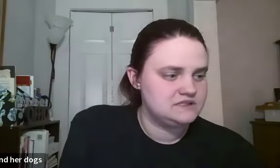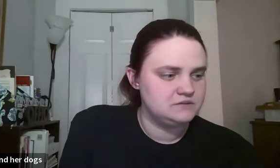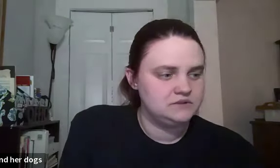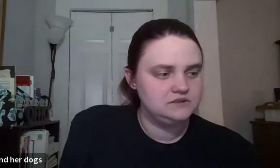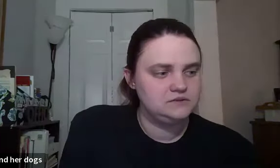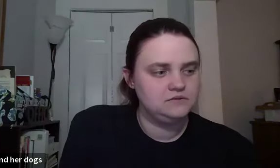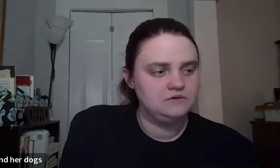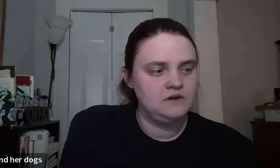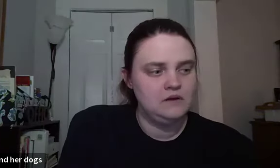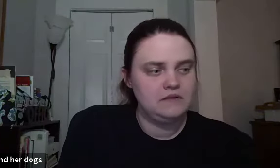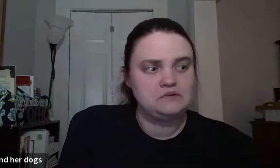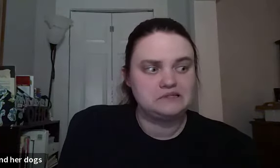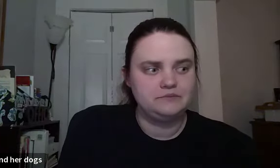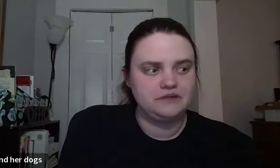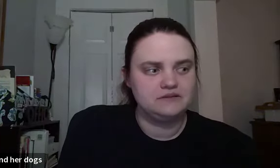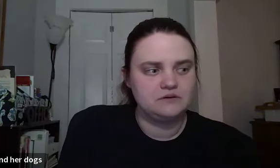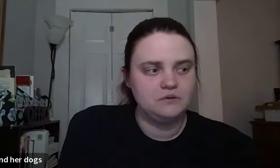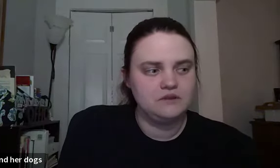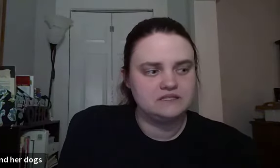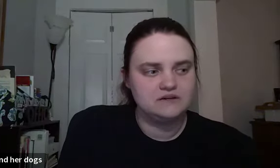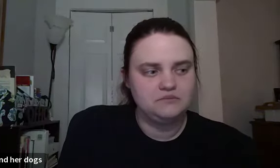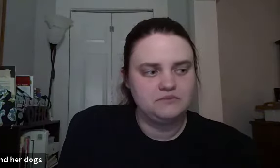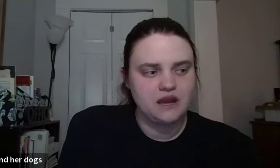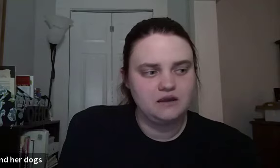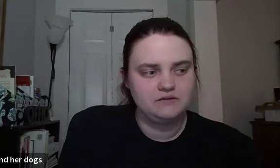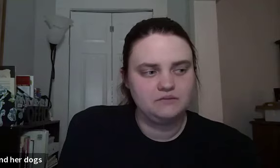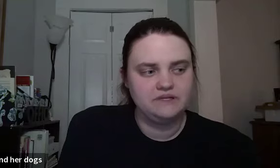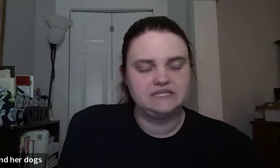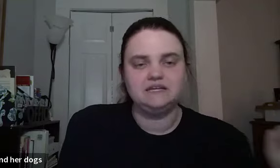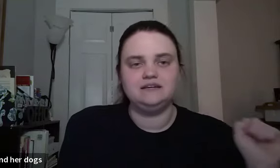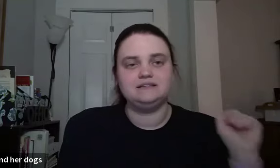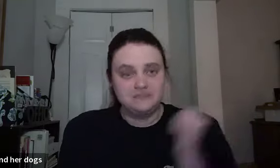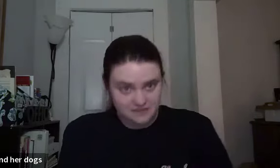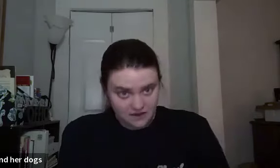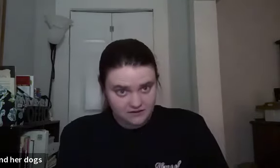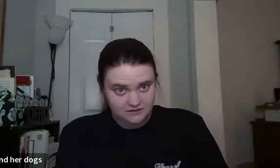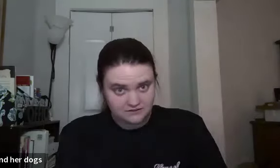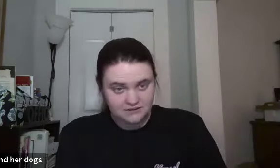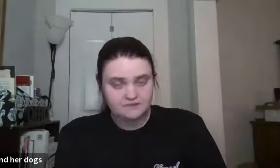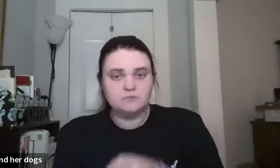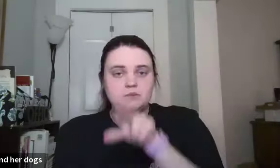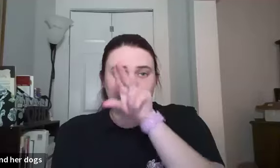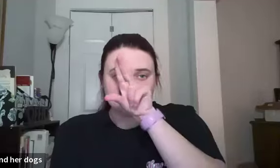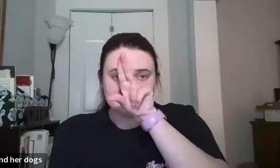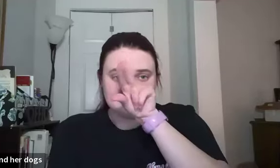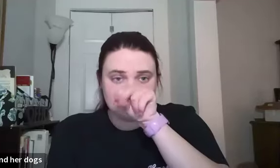see. That was a good bit. So let's go back. We did duck. Remember which was